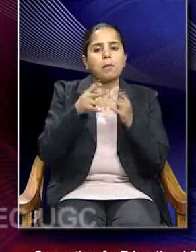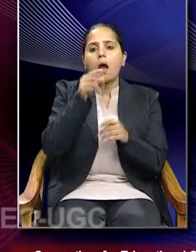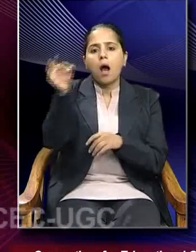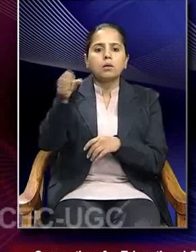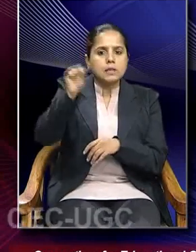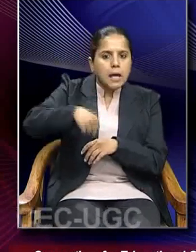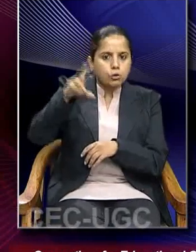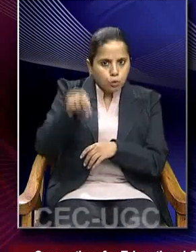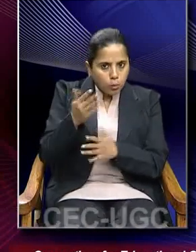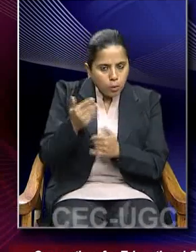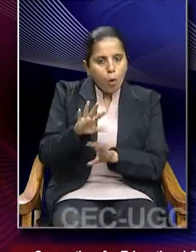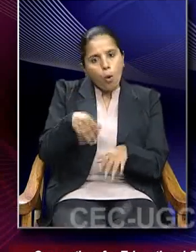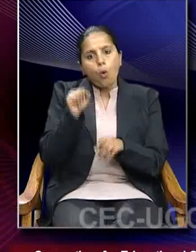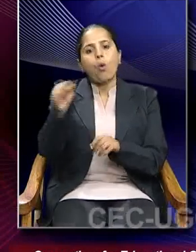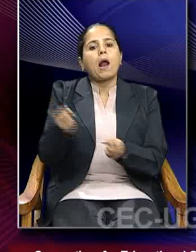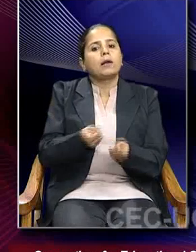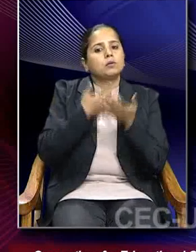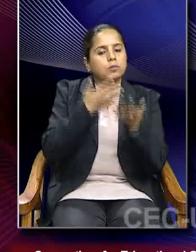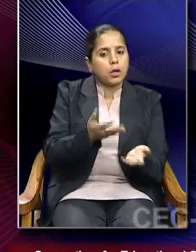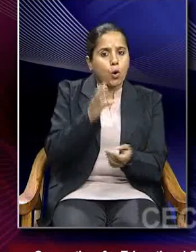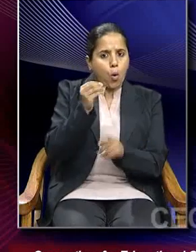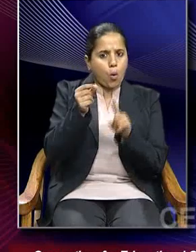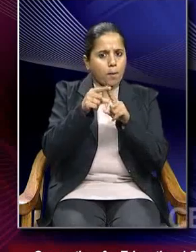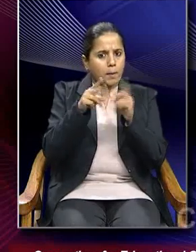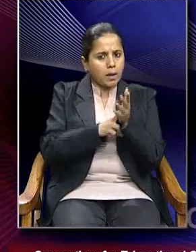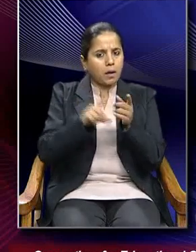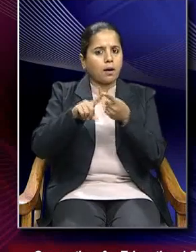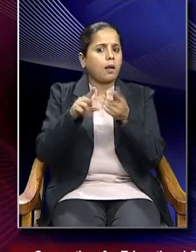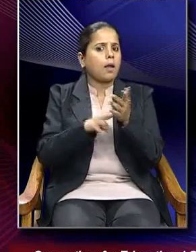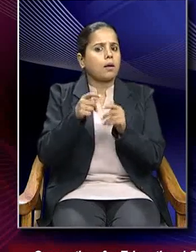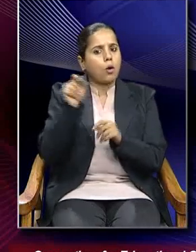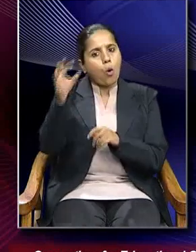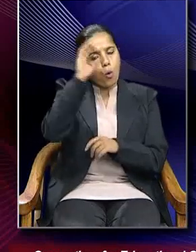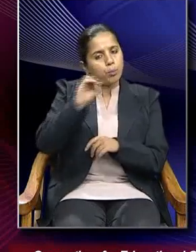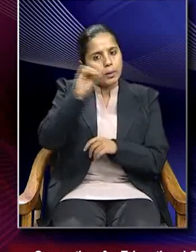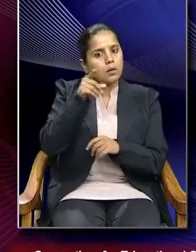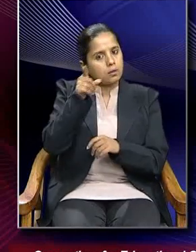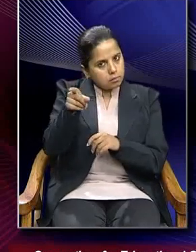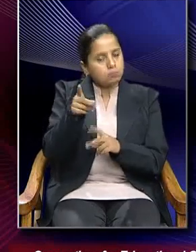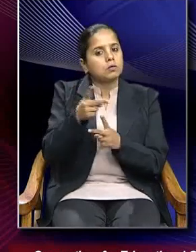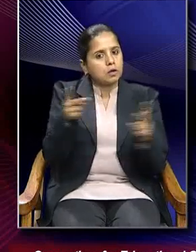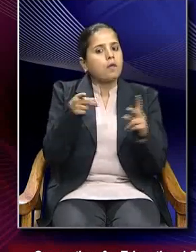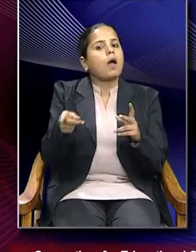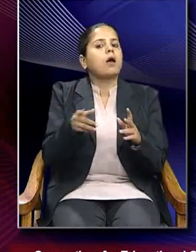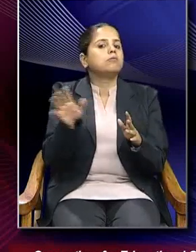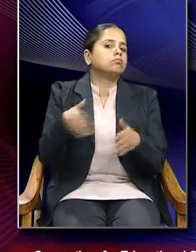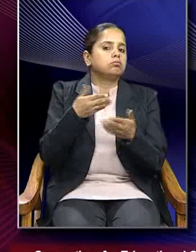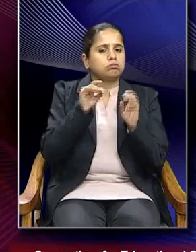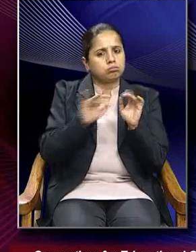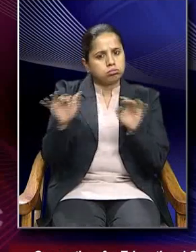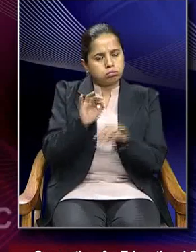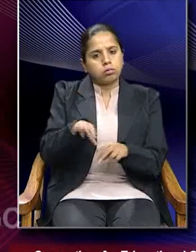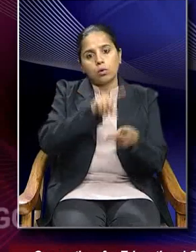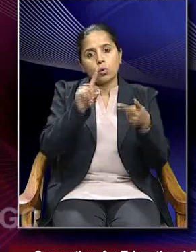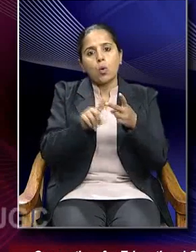of expresses his or her opinion, and close-ended where the researcher gives a number